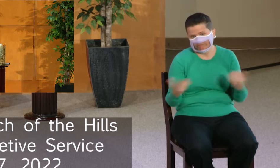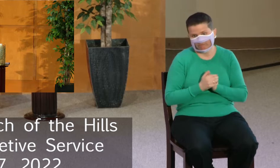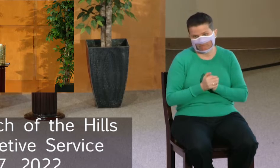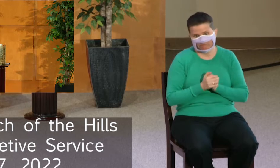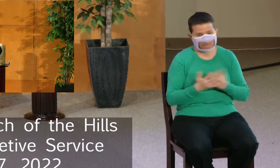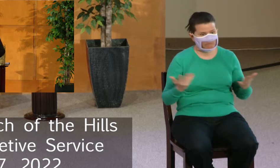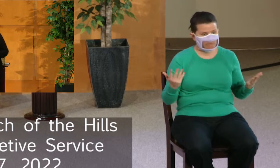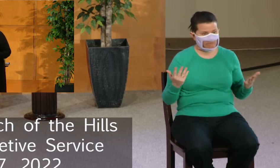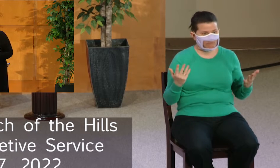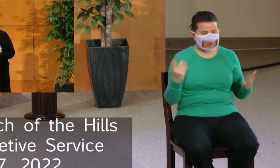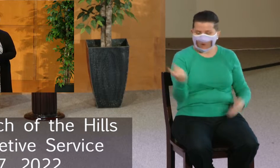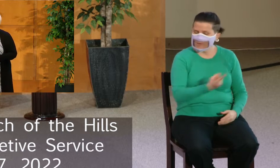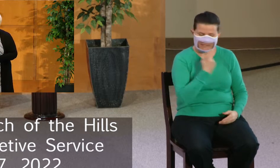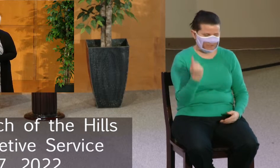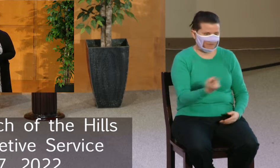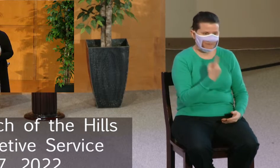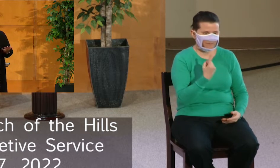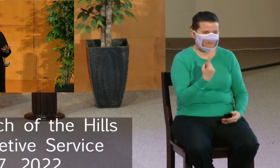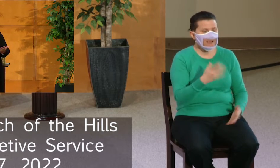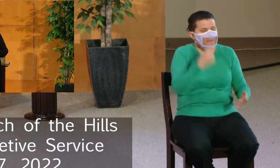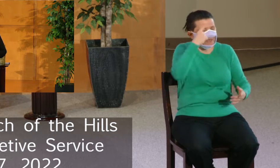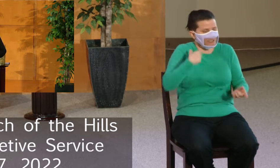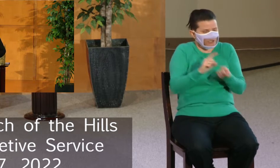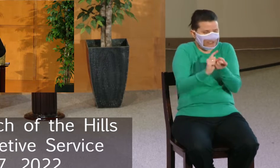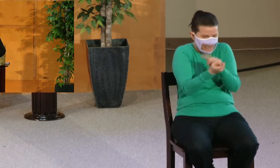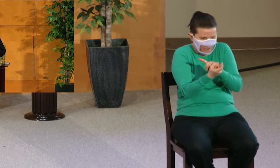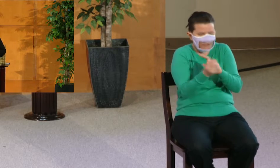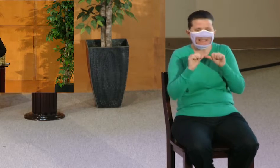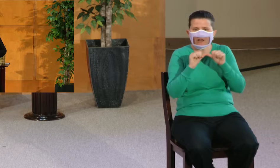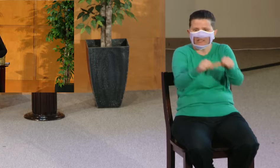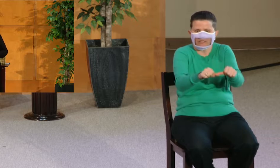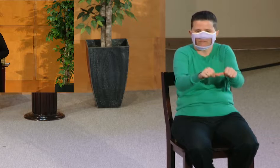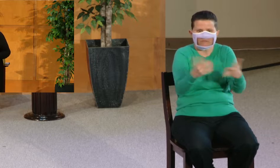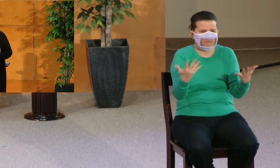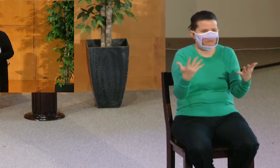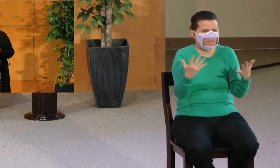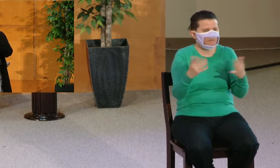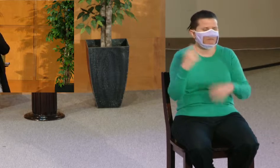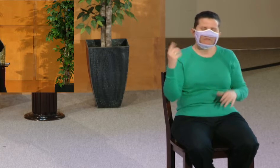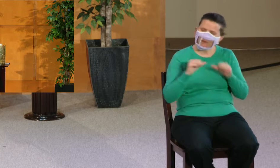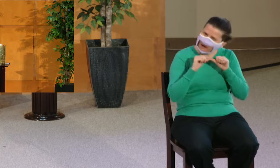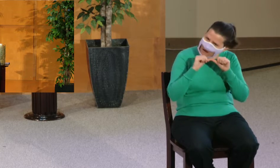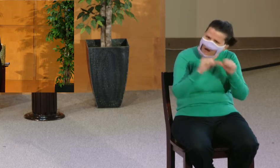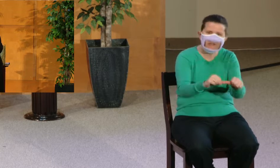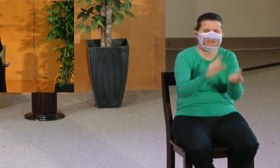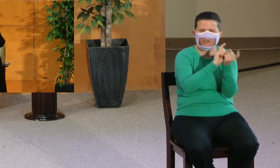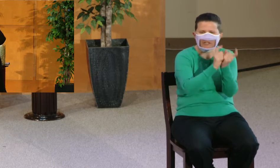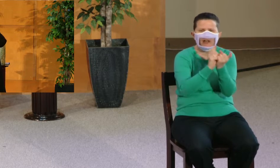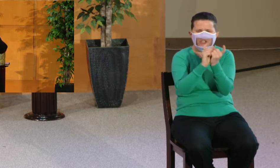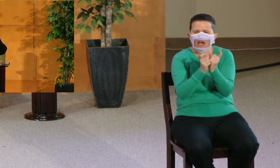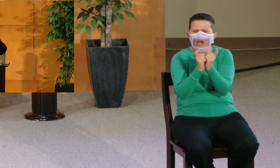change. This is the one constant of life. Change is always occurring. Even if we think if I